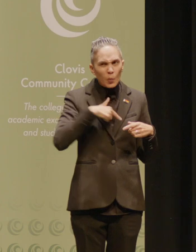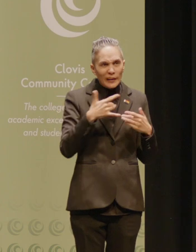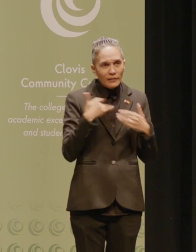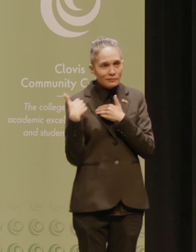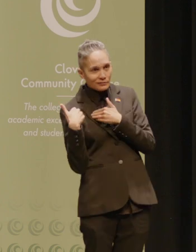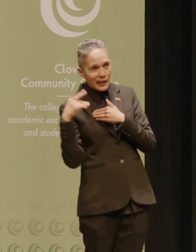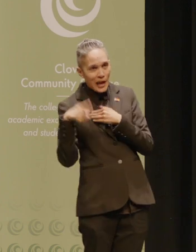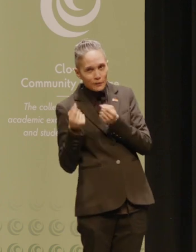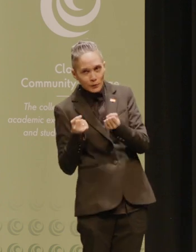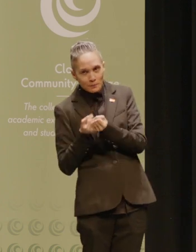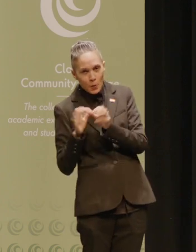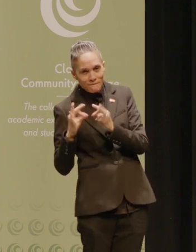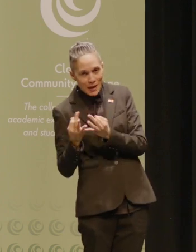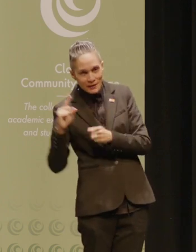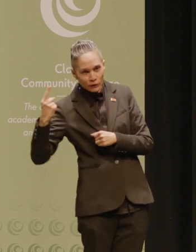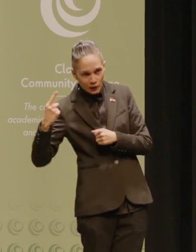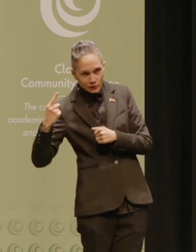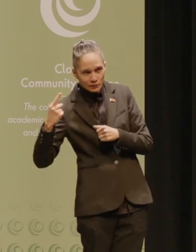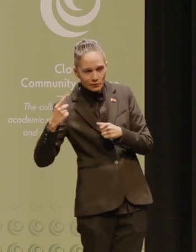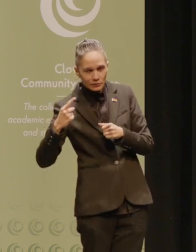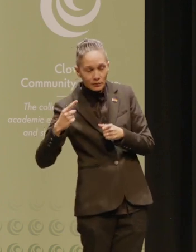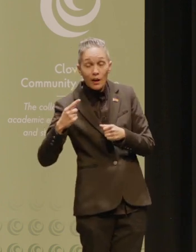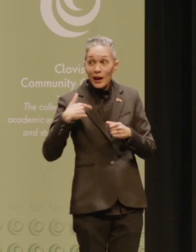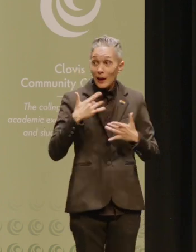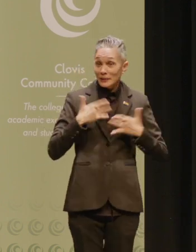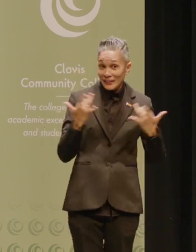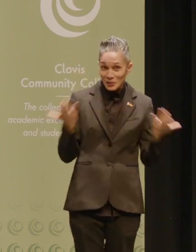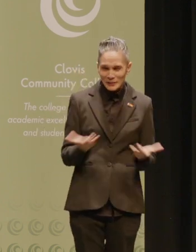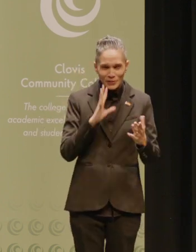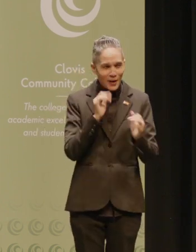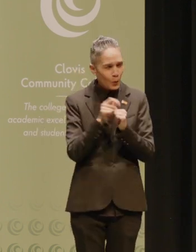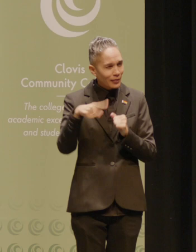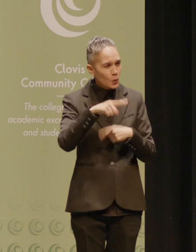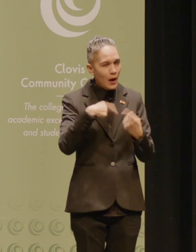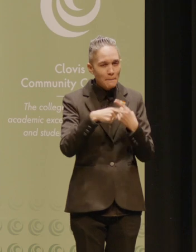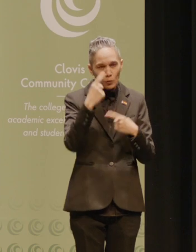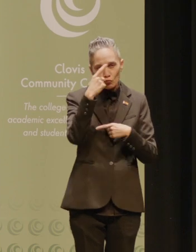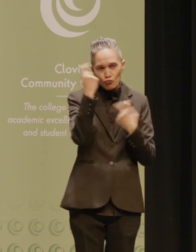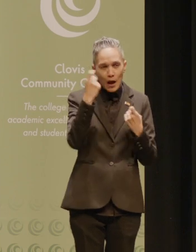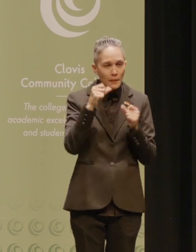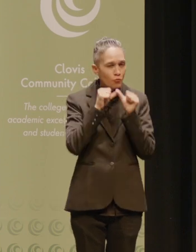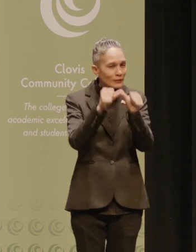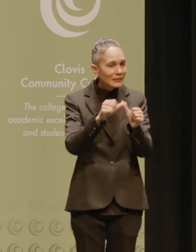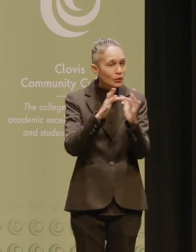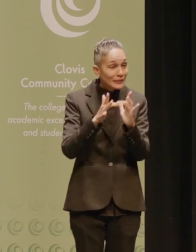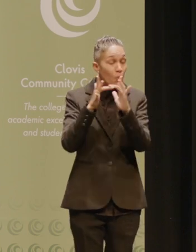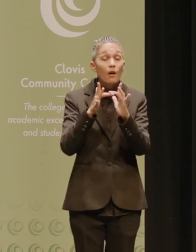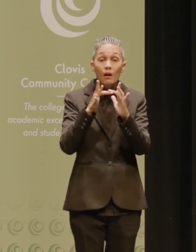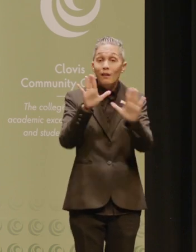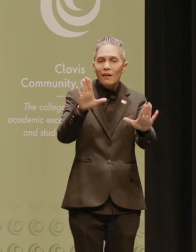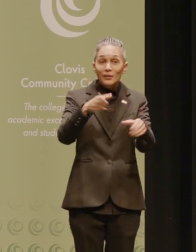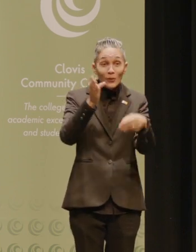to support your family network. I'm excited to be here and talk to you a little bit about the Trauma and Resilience Network. And to finish